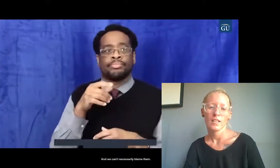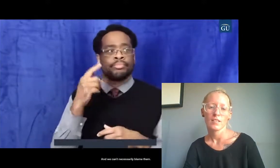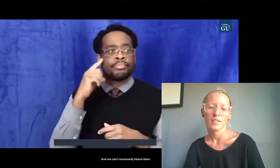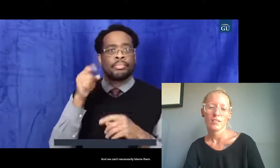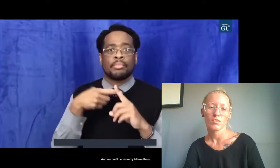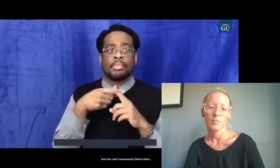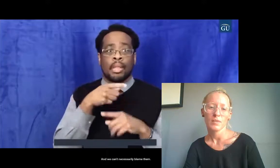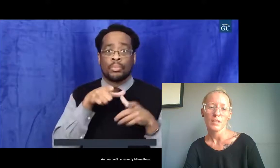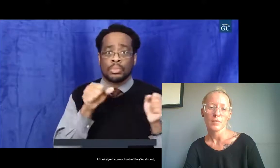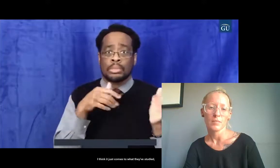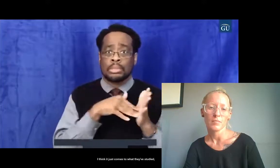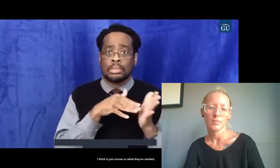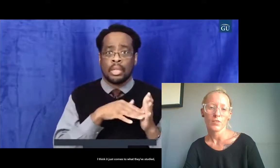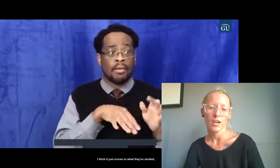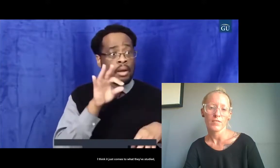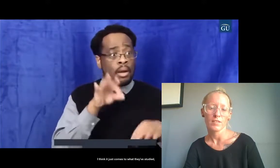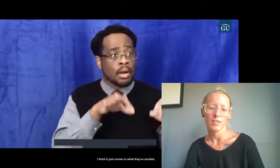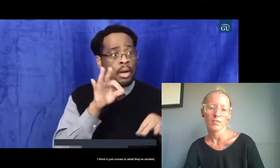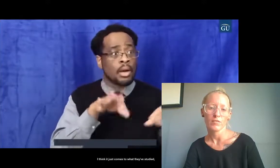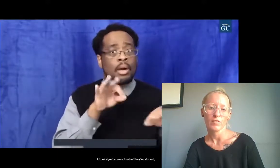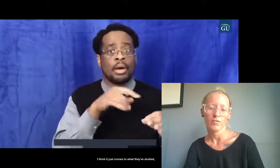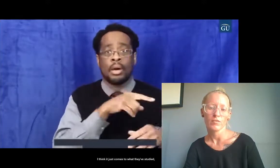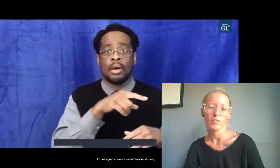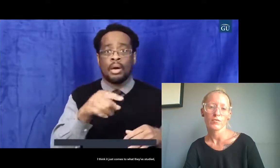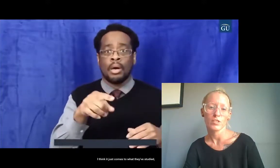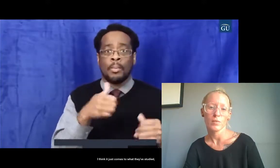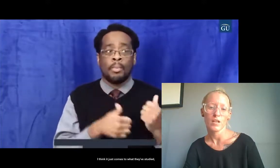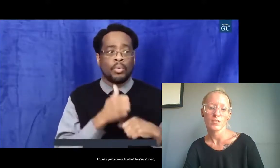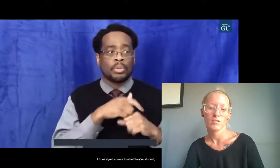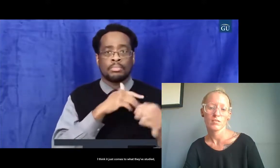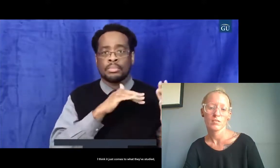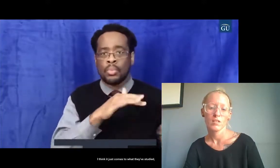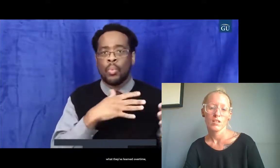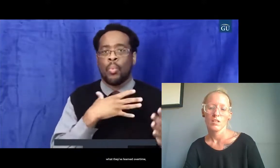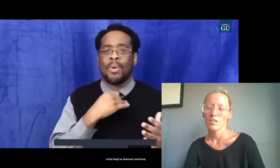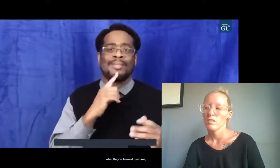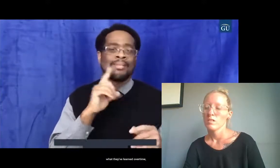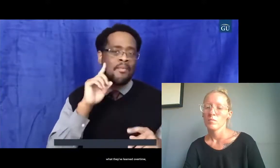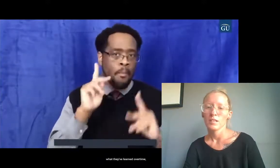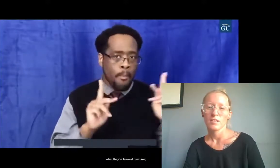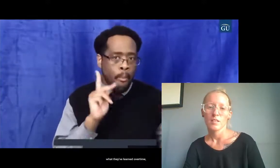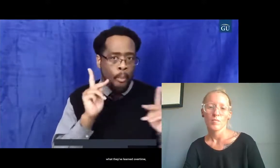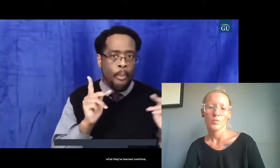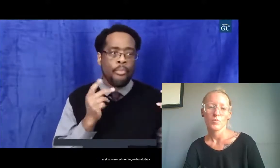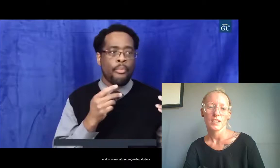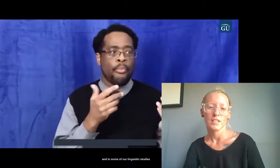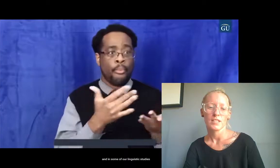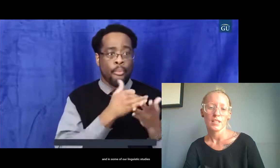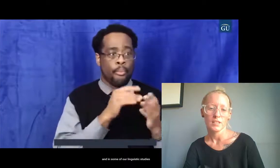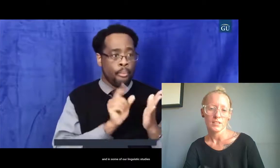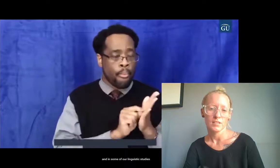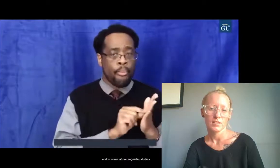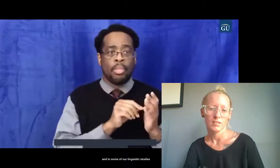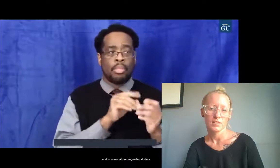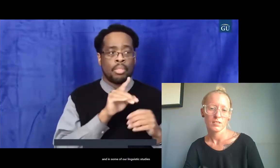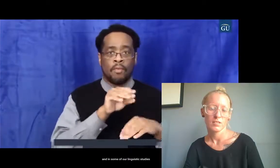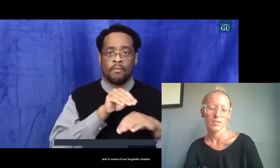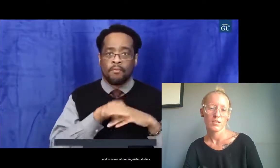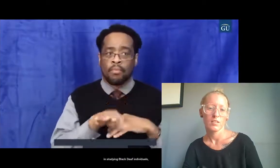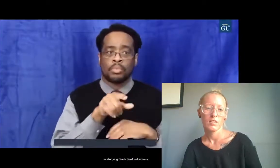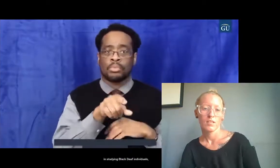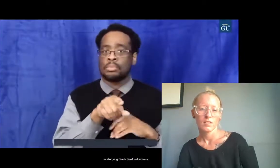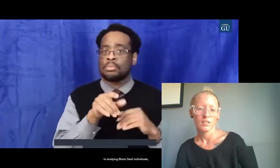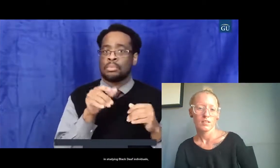we can't necessarily blame them for having that differing response because it comes from what they studied